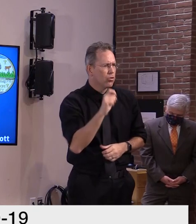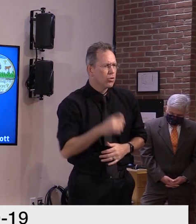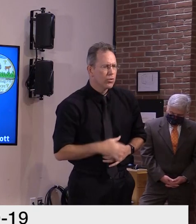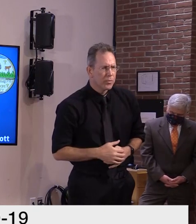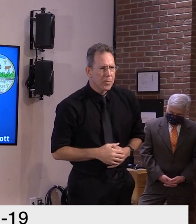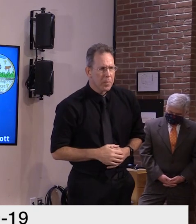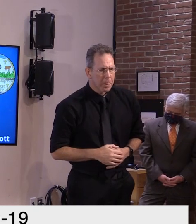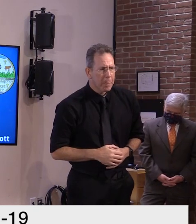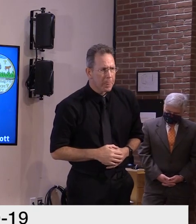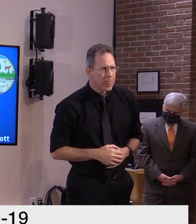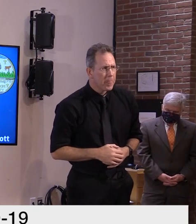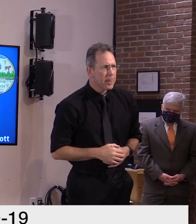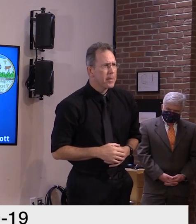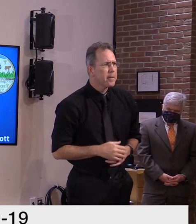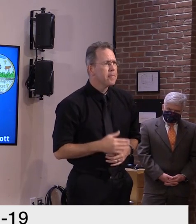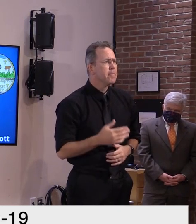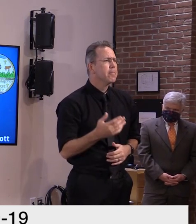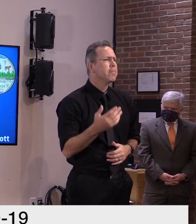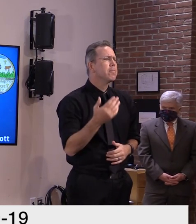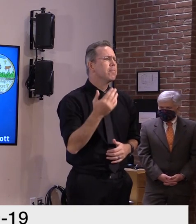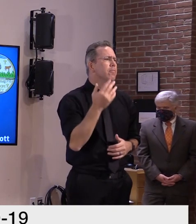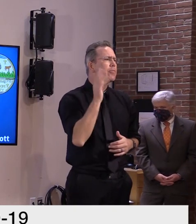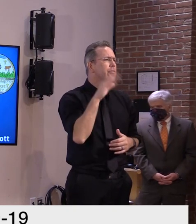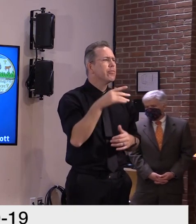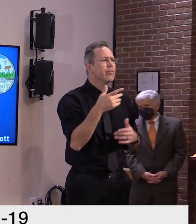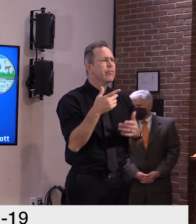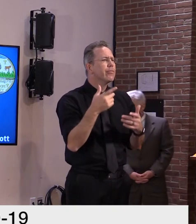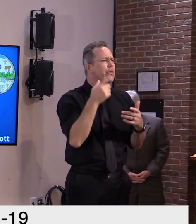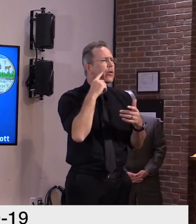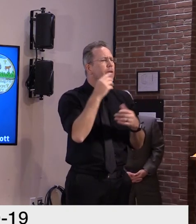beverage services, obviously very important to their economy,